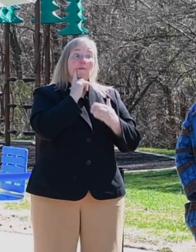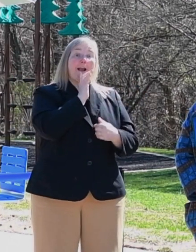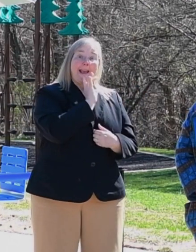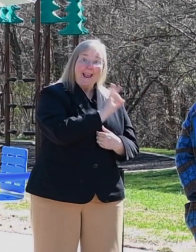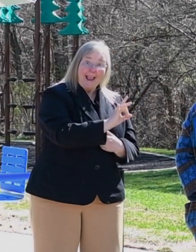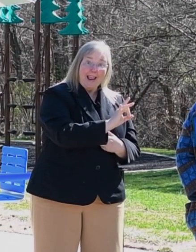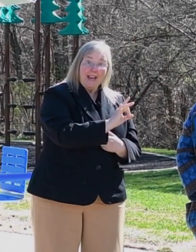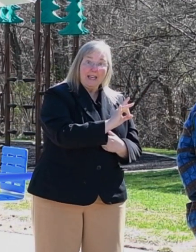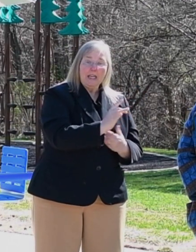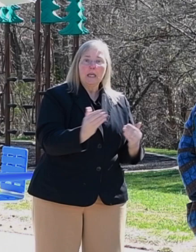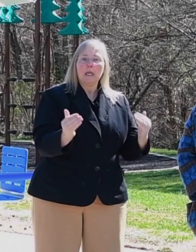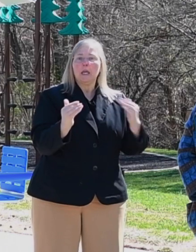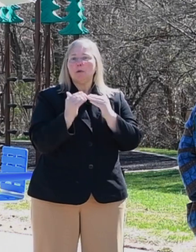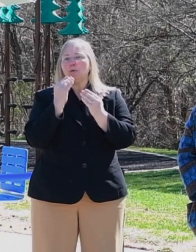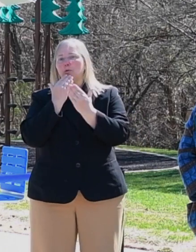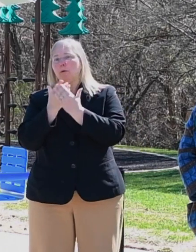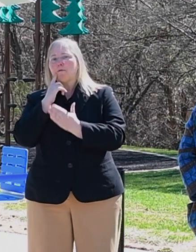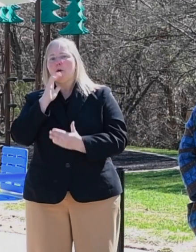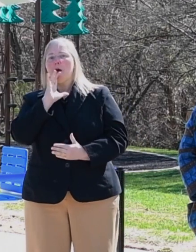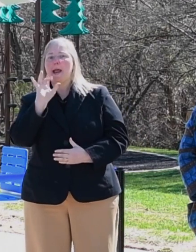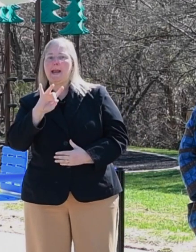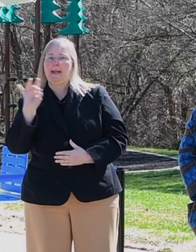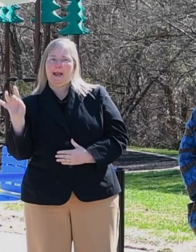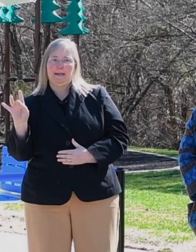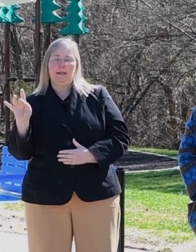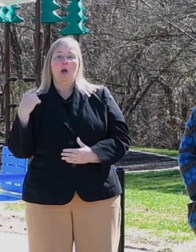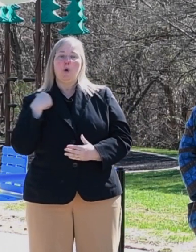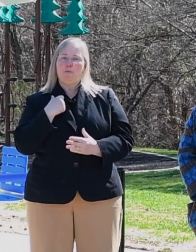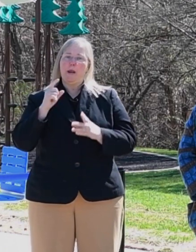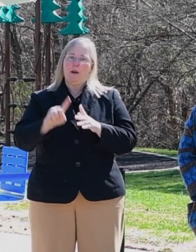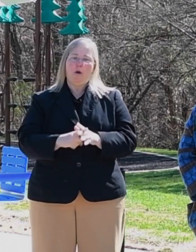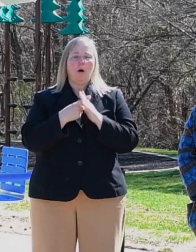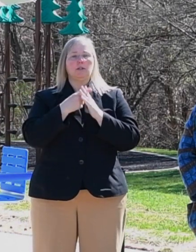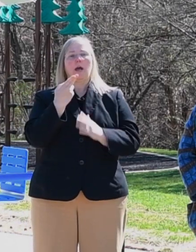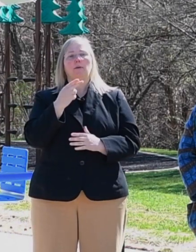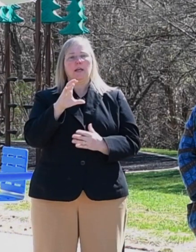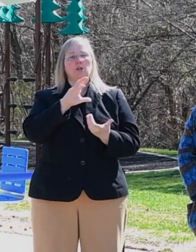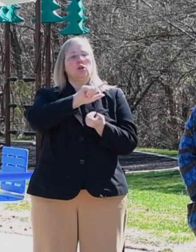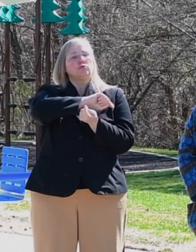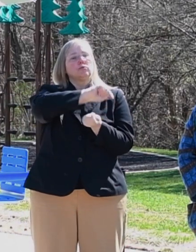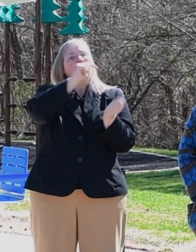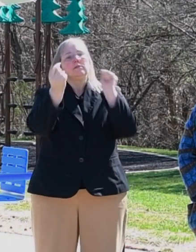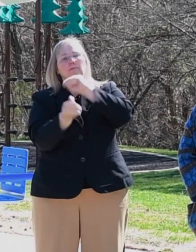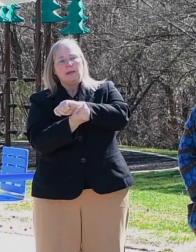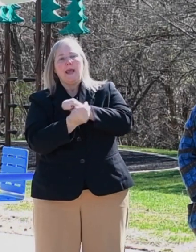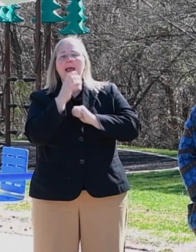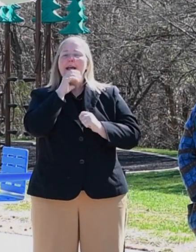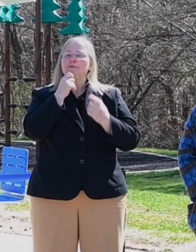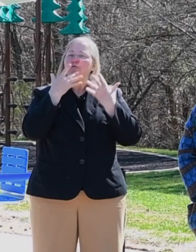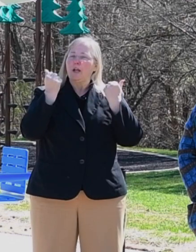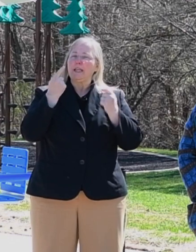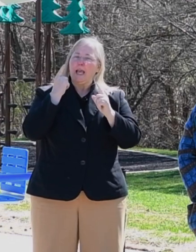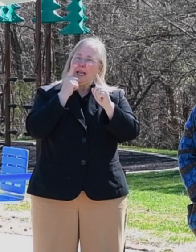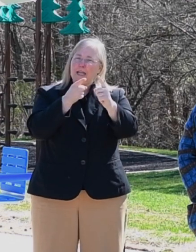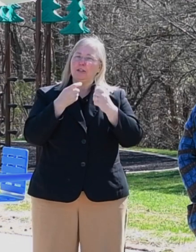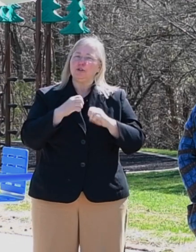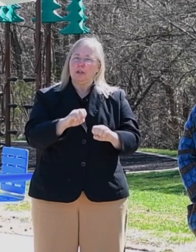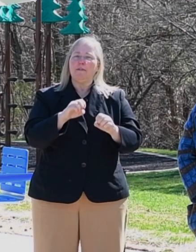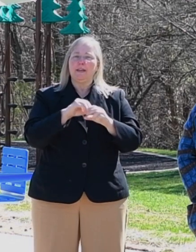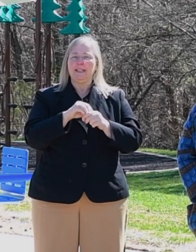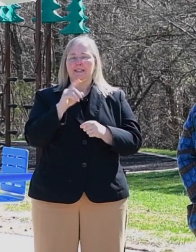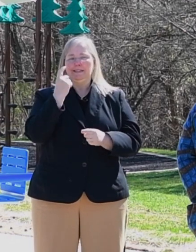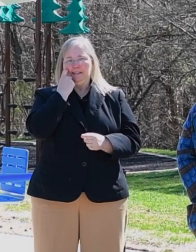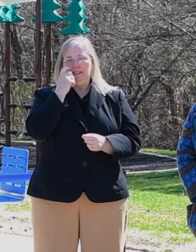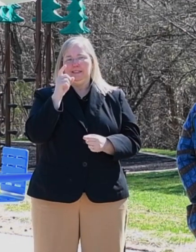for an 88-year-old. We launched Howard County's transformational age-friendly initiative in December